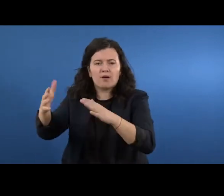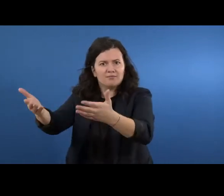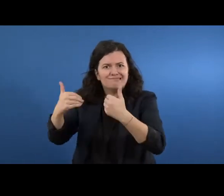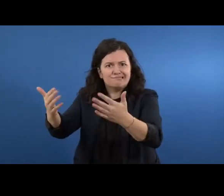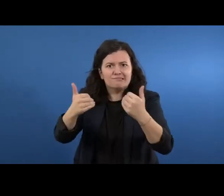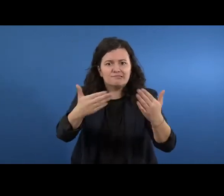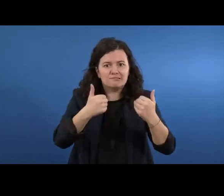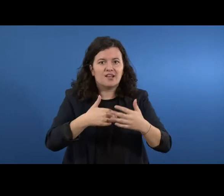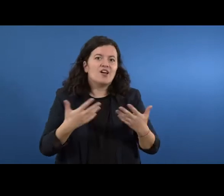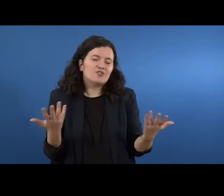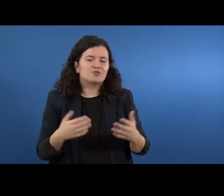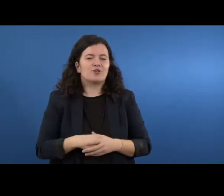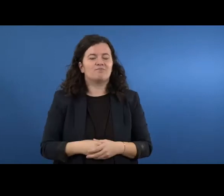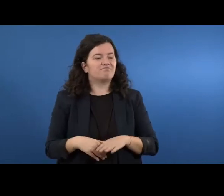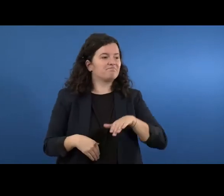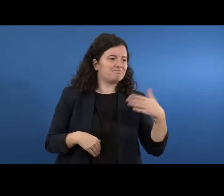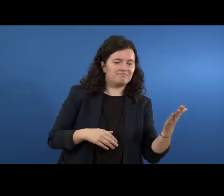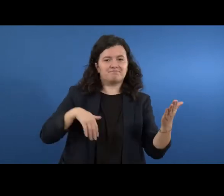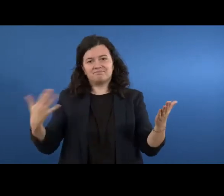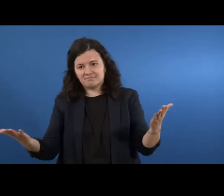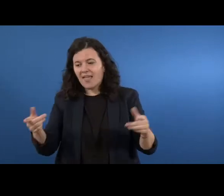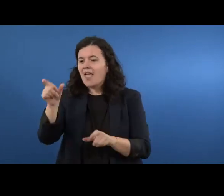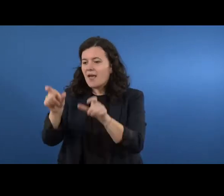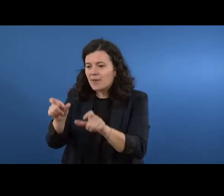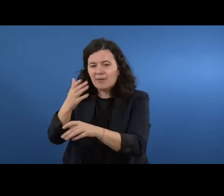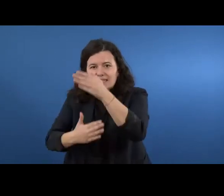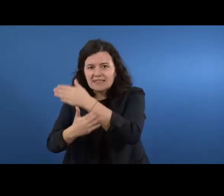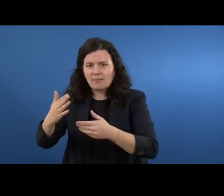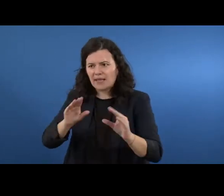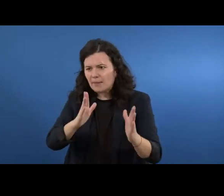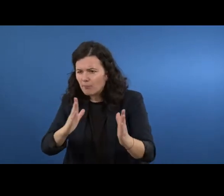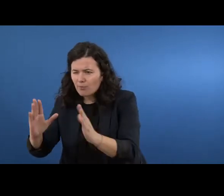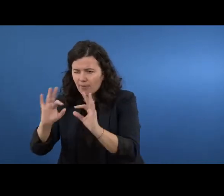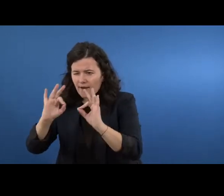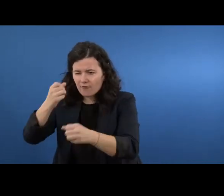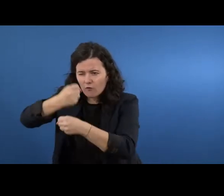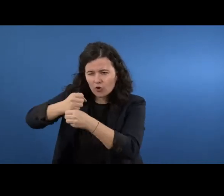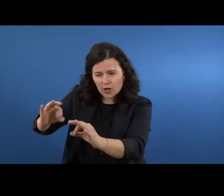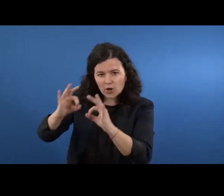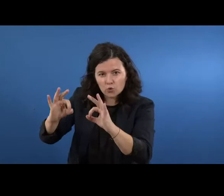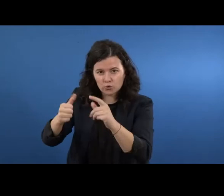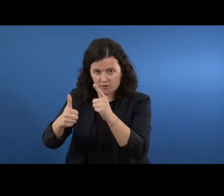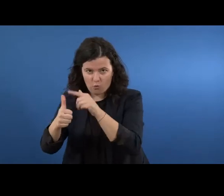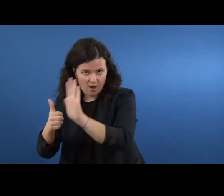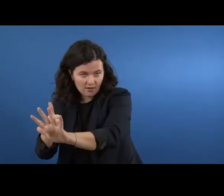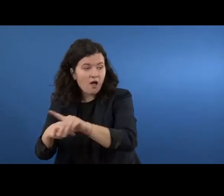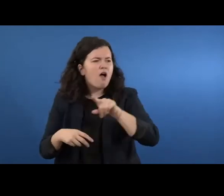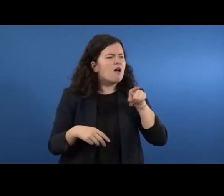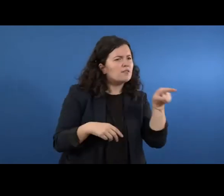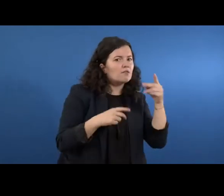the side of preparing persons with disability to participate in the workforce, and we're seeing a growing demand for